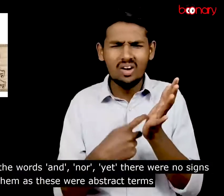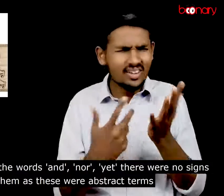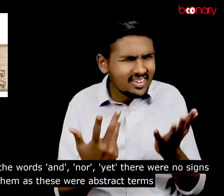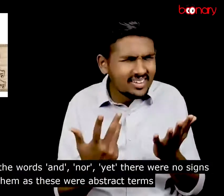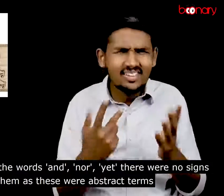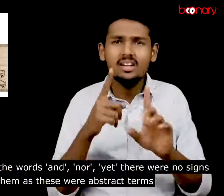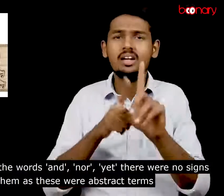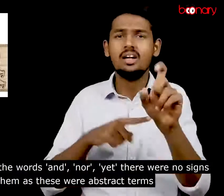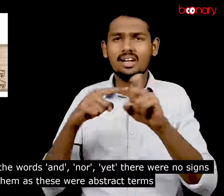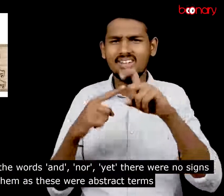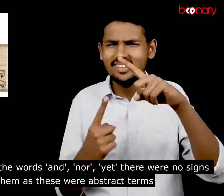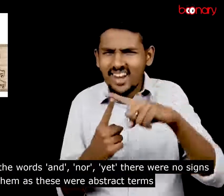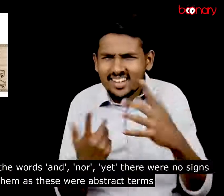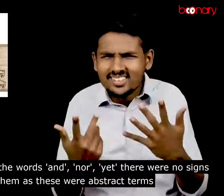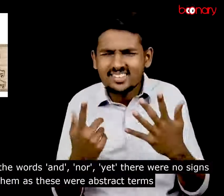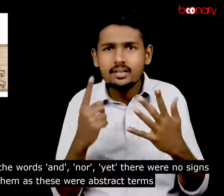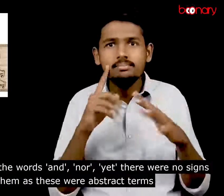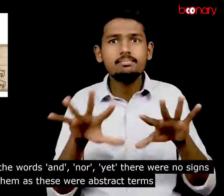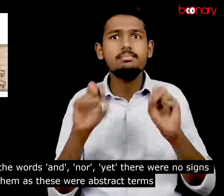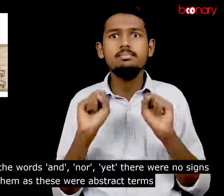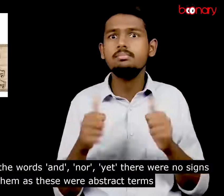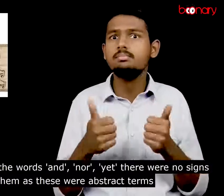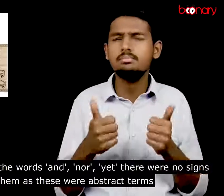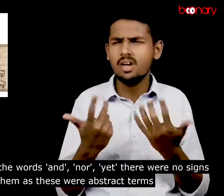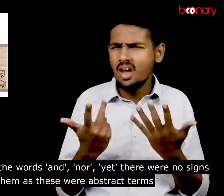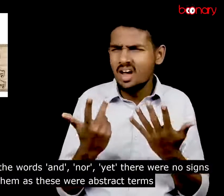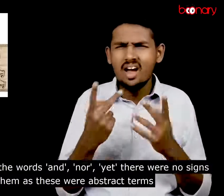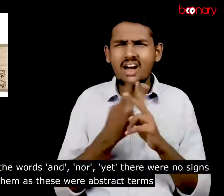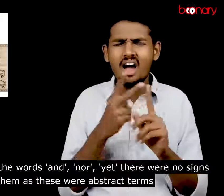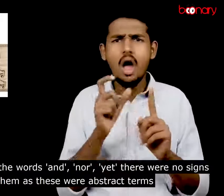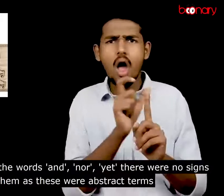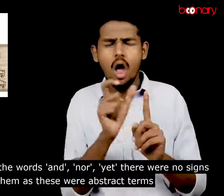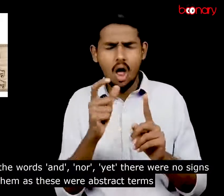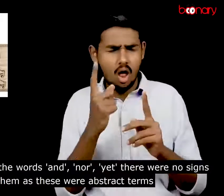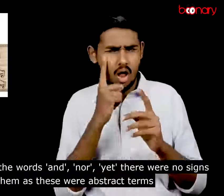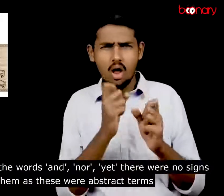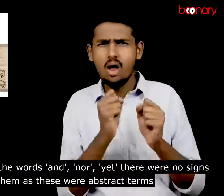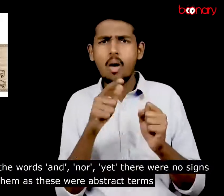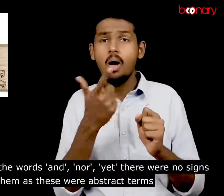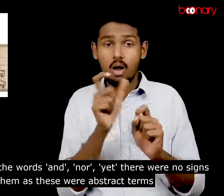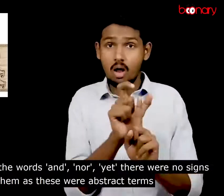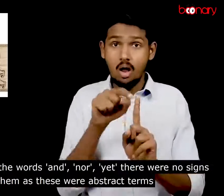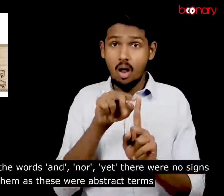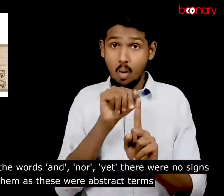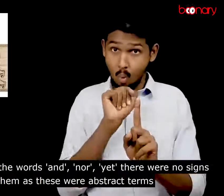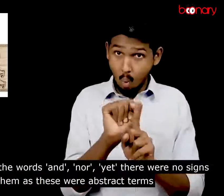nor, yet, there were no signs to denote them, as these were abstract